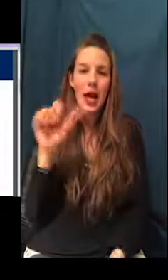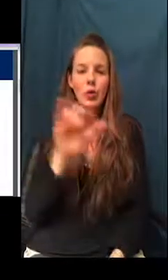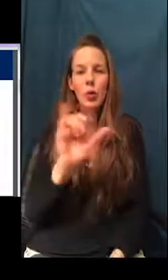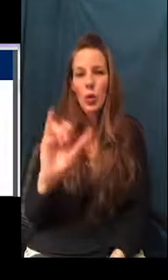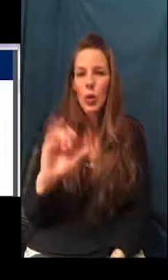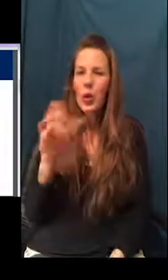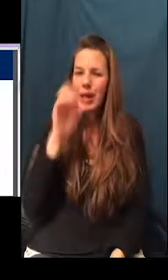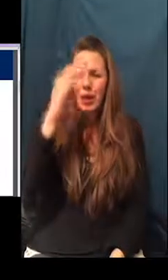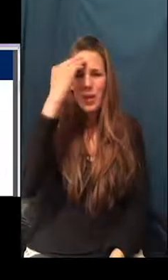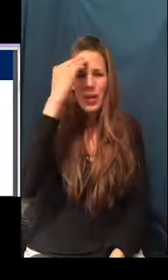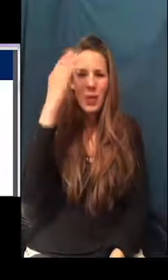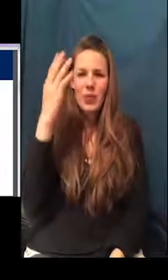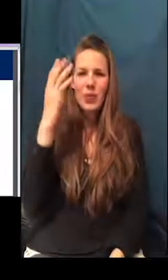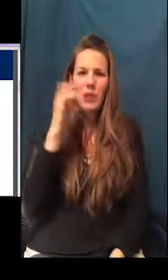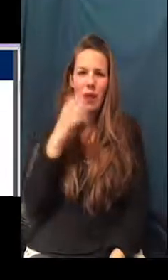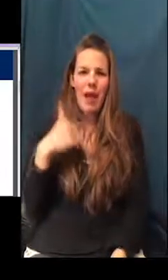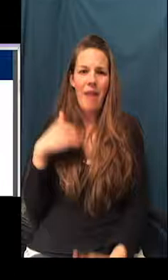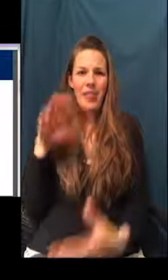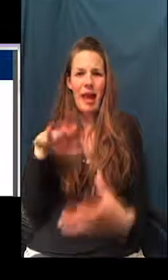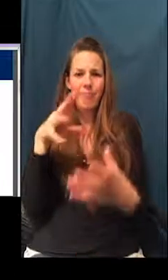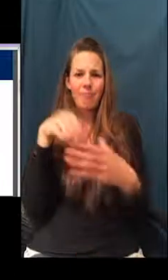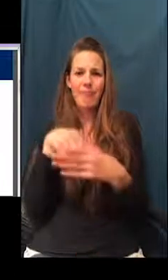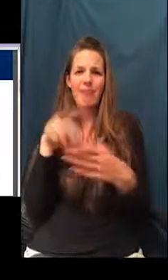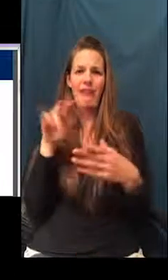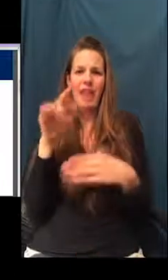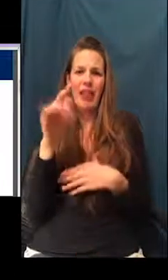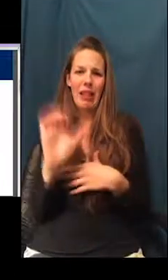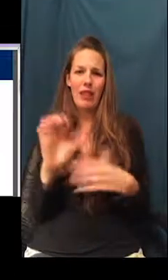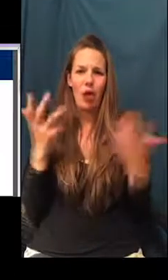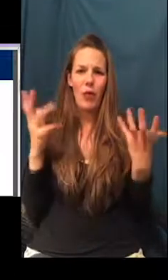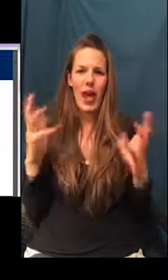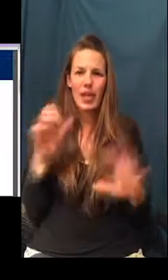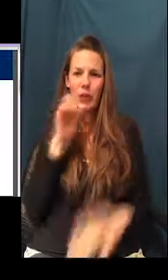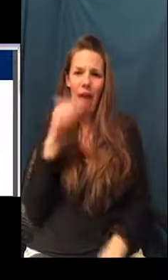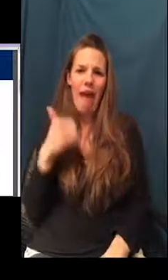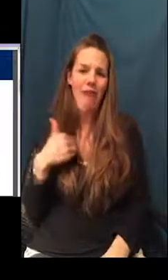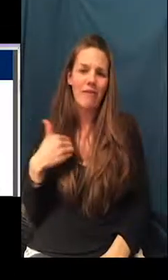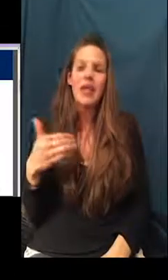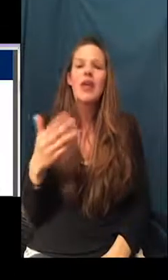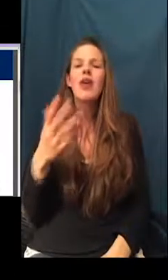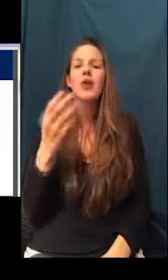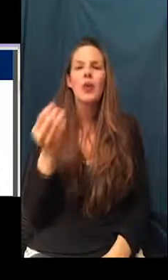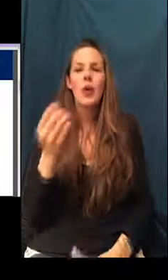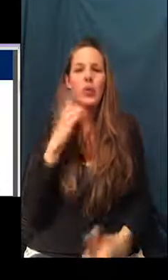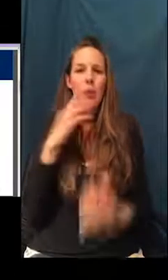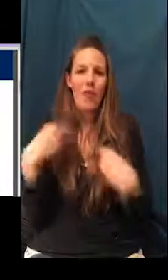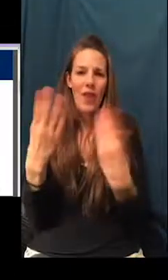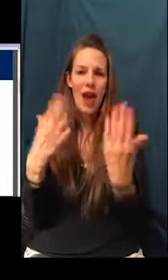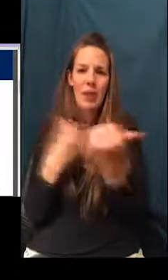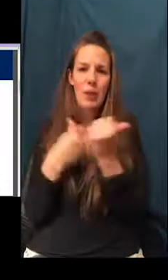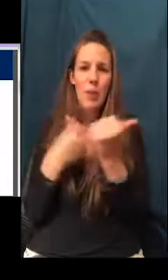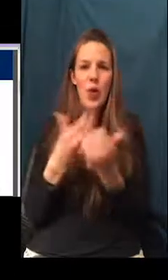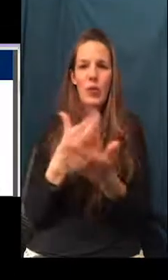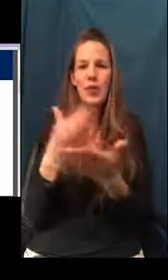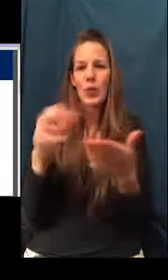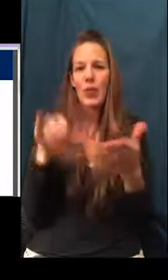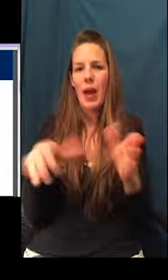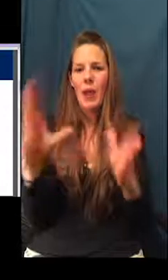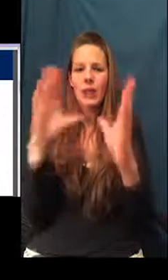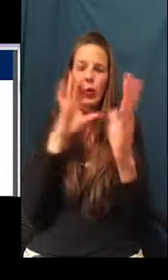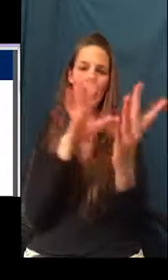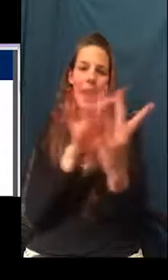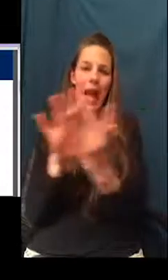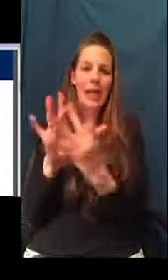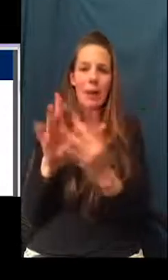that not everybody has that built-in village. And so, to provide some support and resources that way to